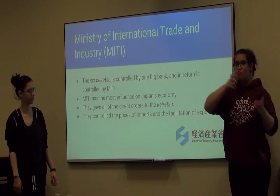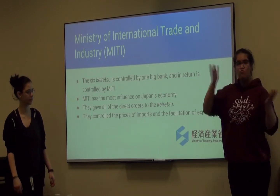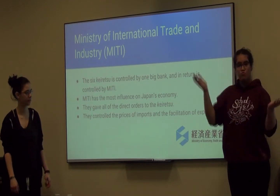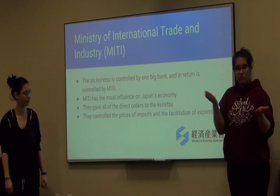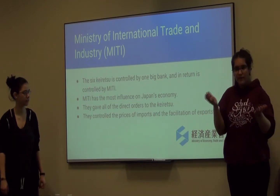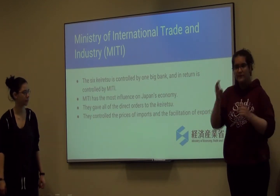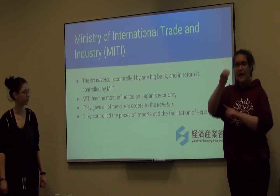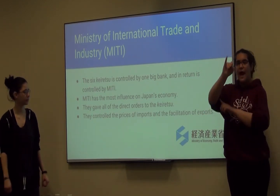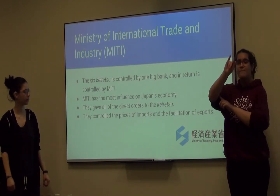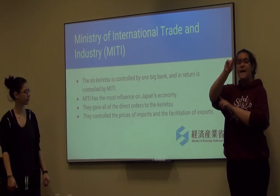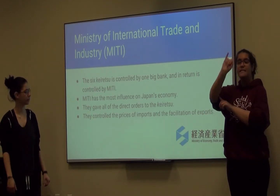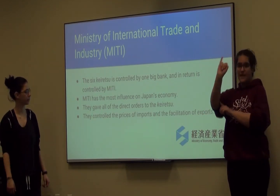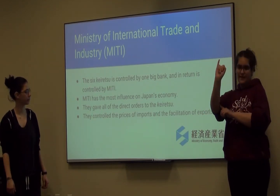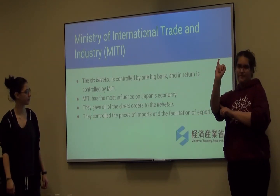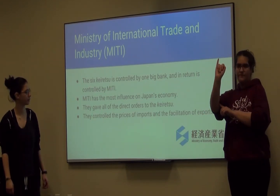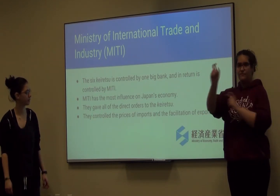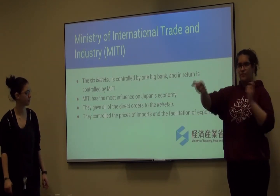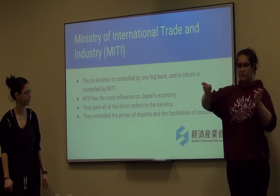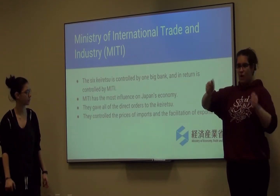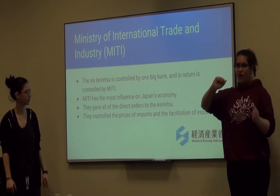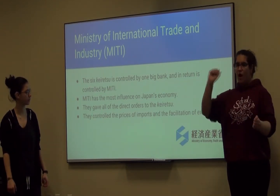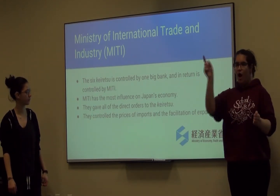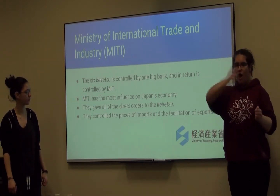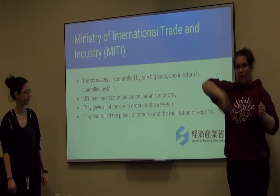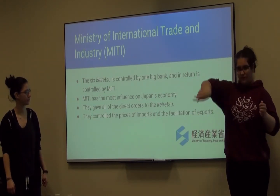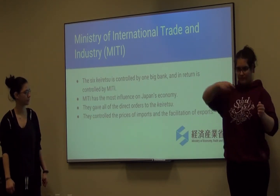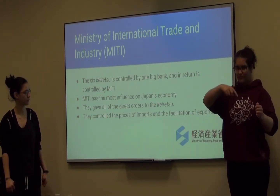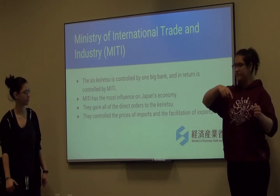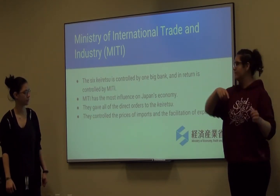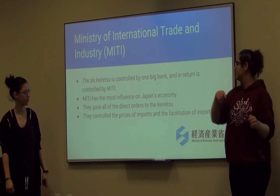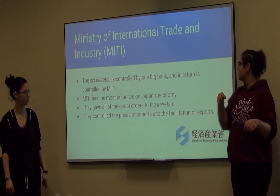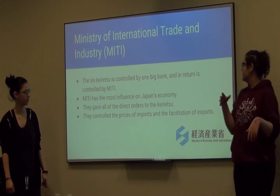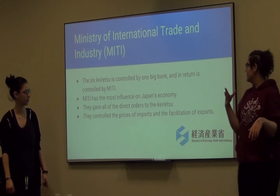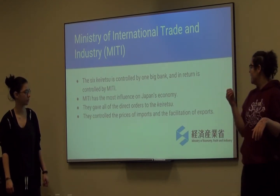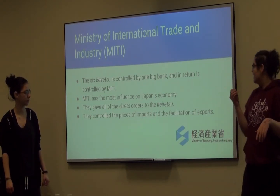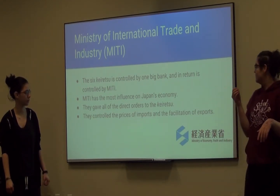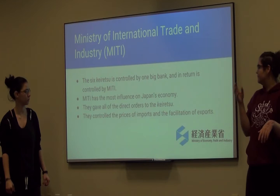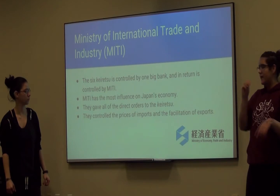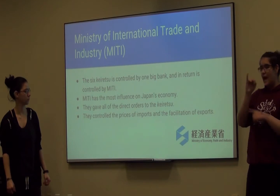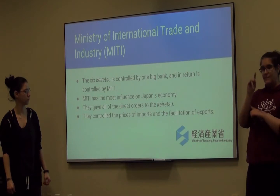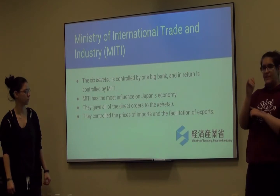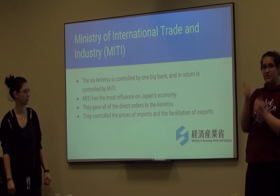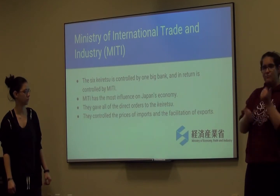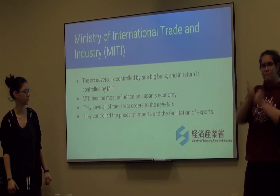were able to be controlled by the MITI. They were in control of the 6 keiretsu.